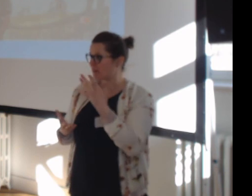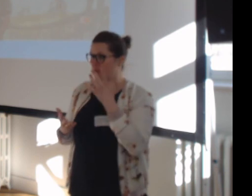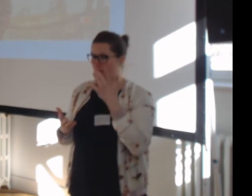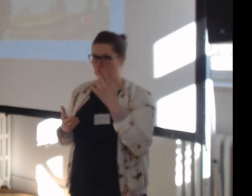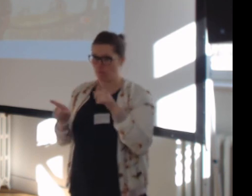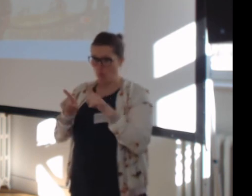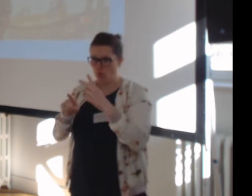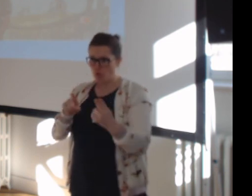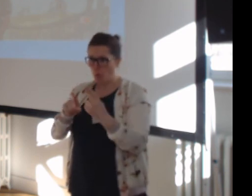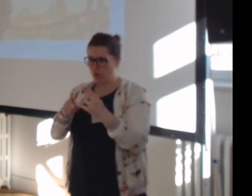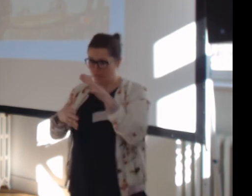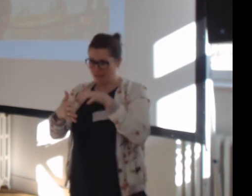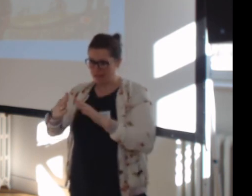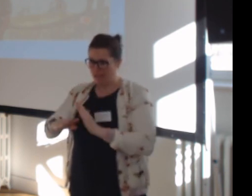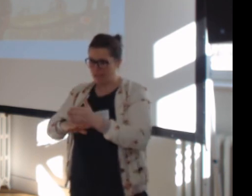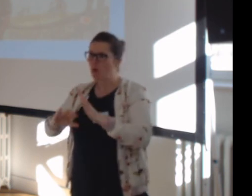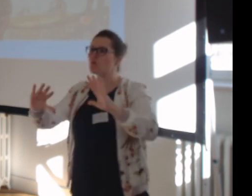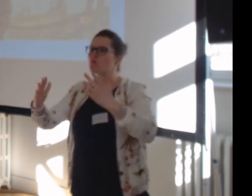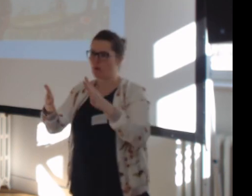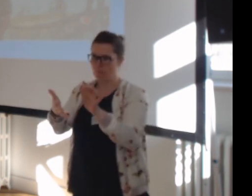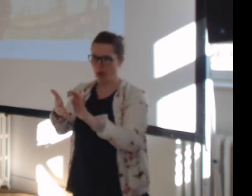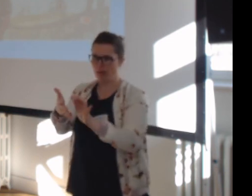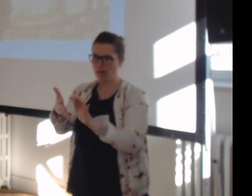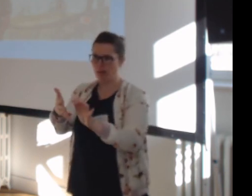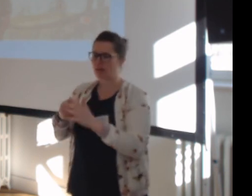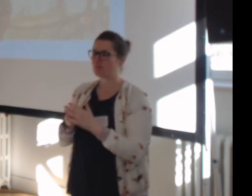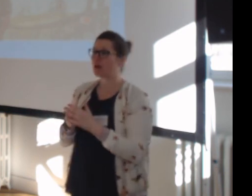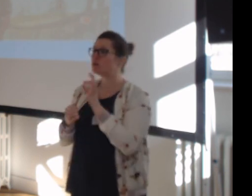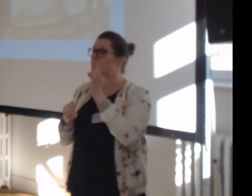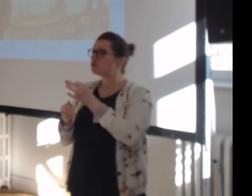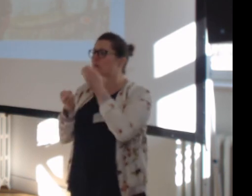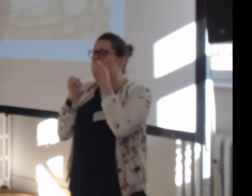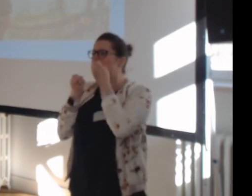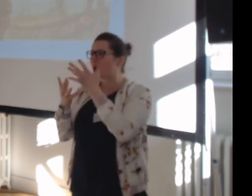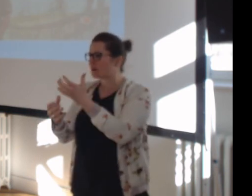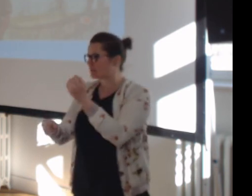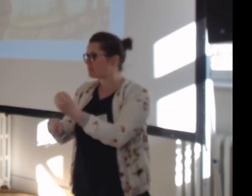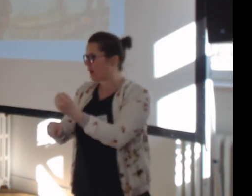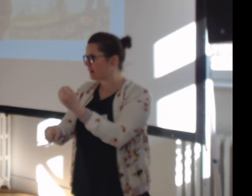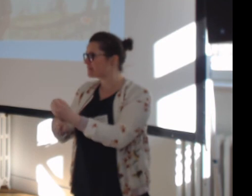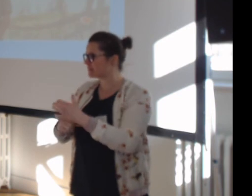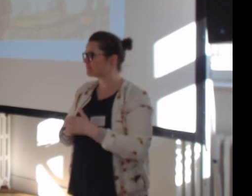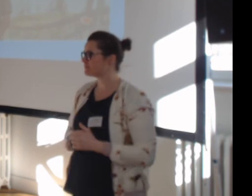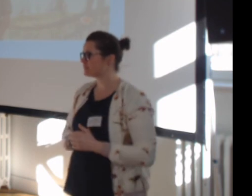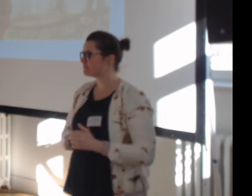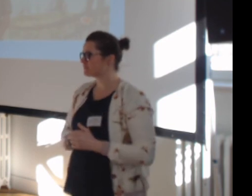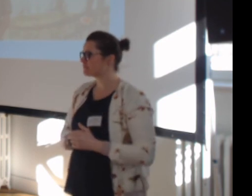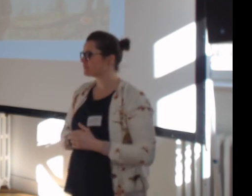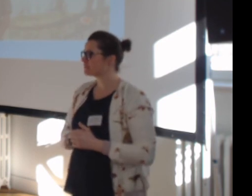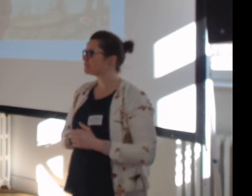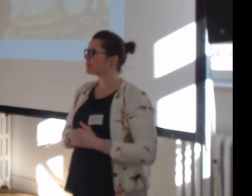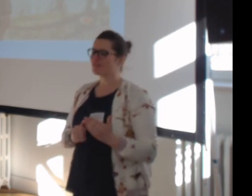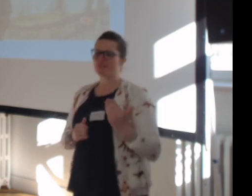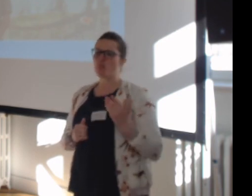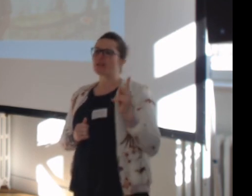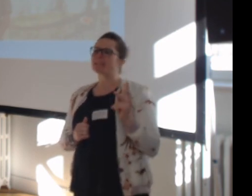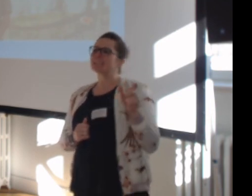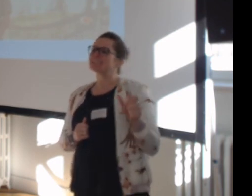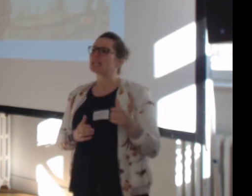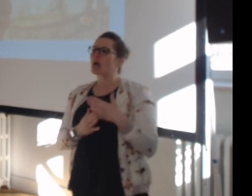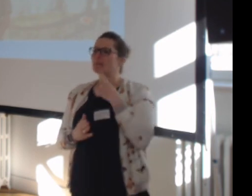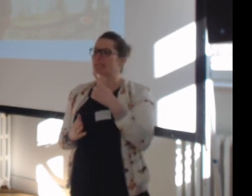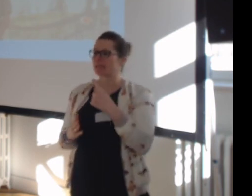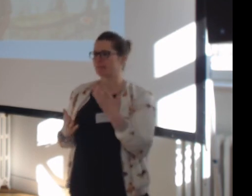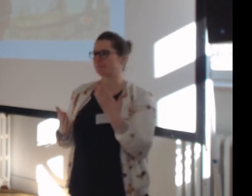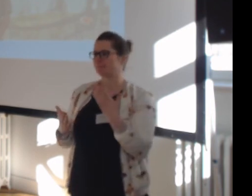to access to the text in Braille. But it's beautifully produced. And like we heard from Christina, the numbers are